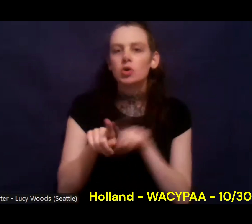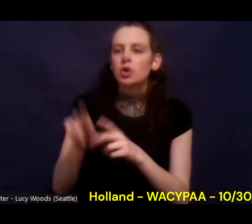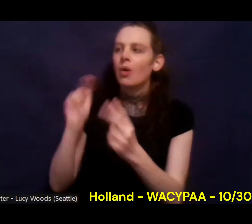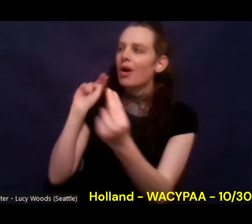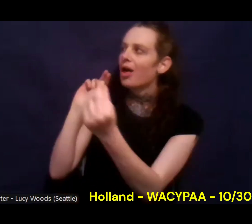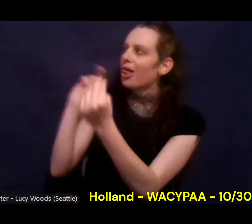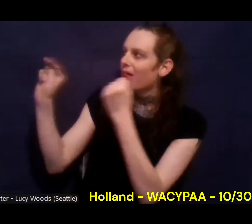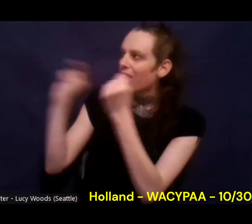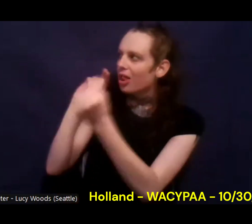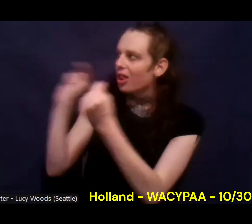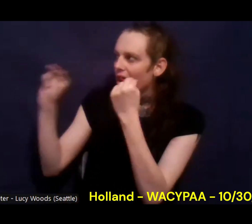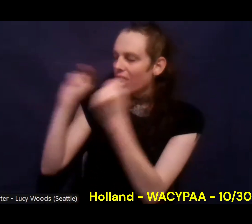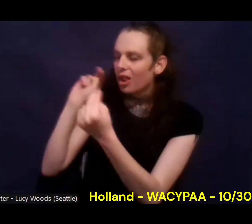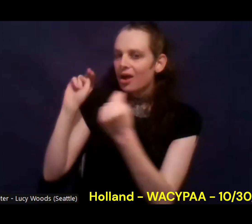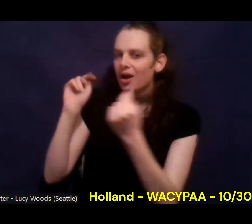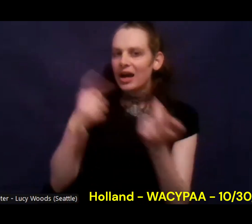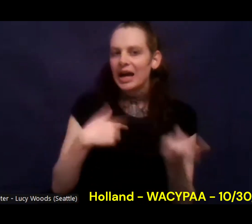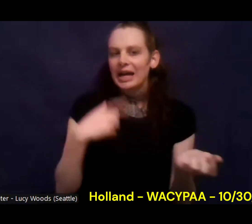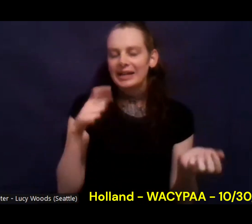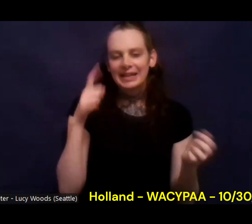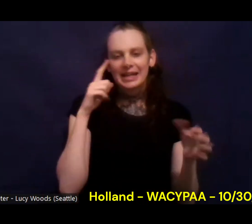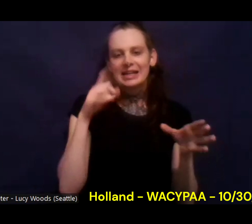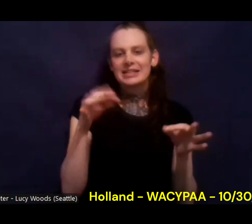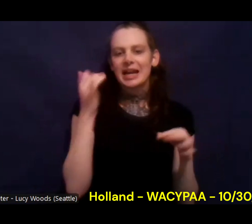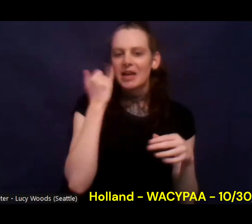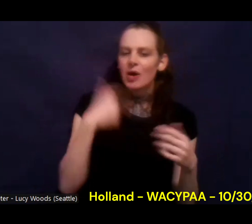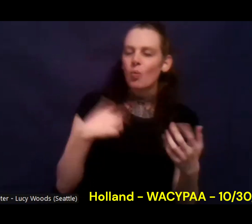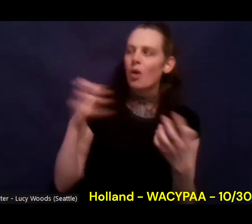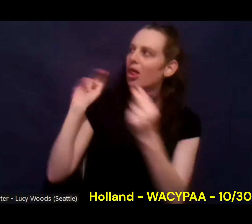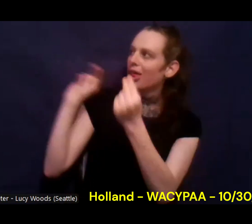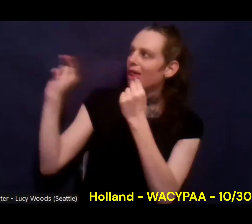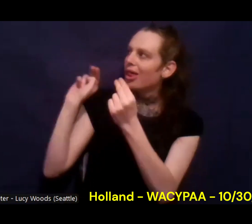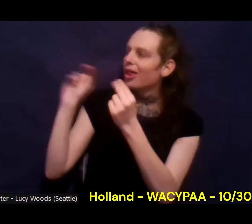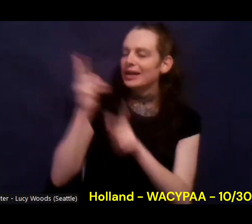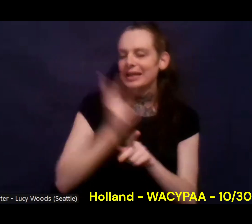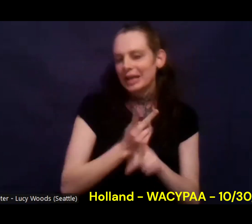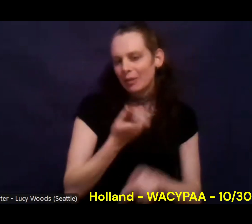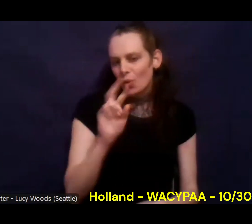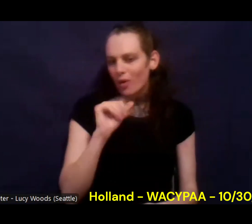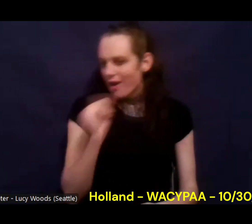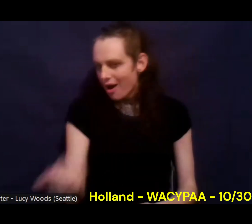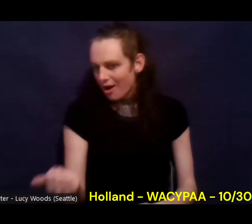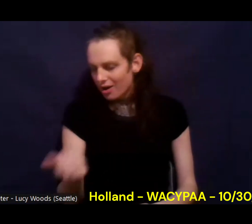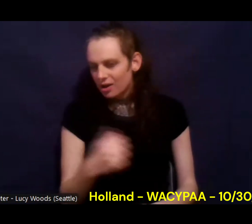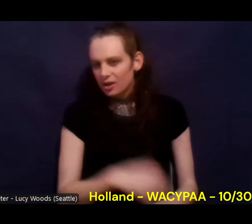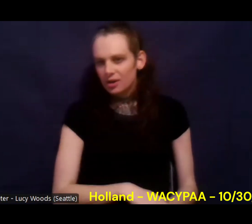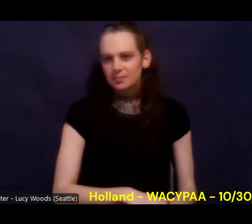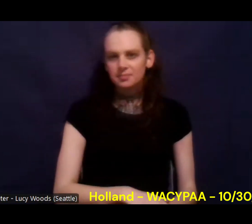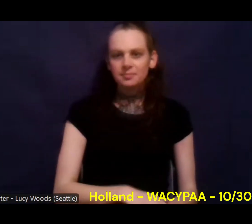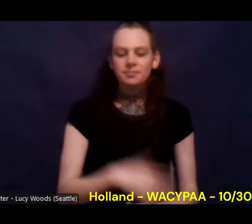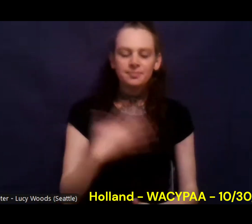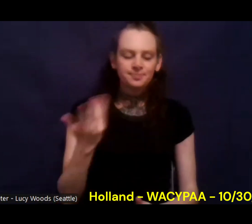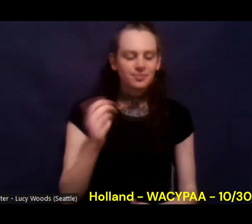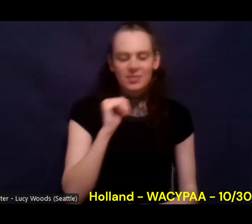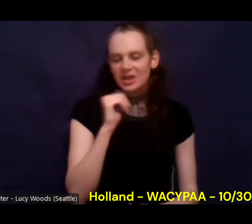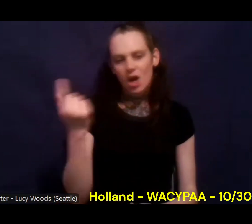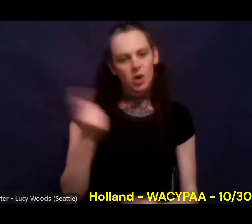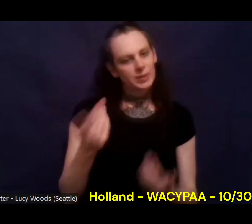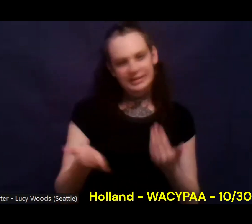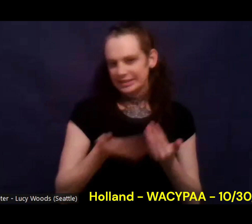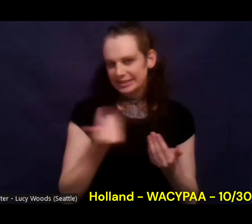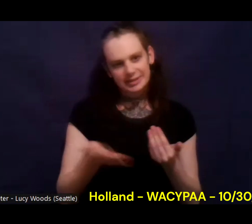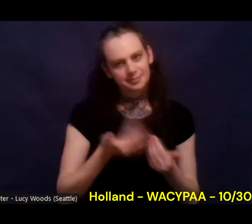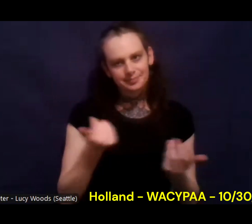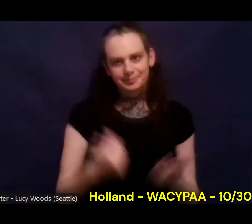make a decision if I want to bargain to keep it or not. And that is not always the easiest. Like why, like I